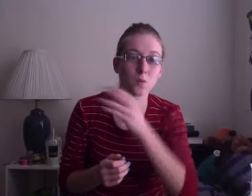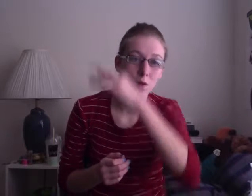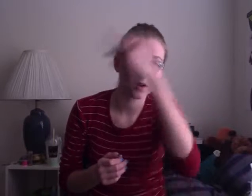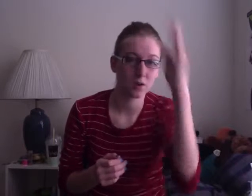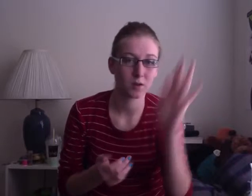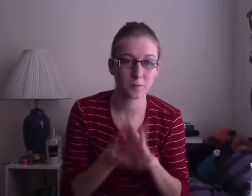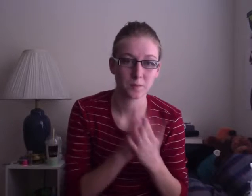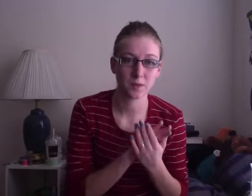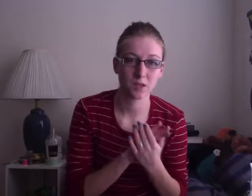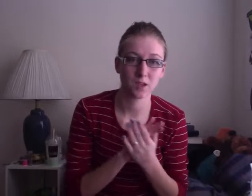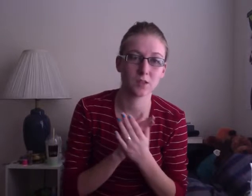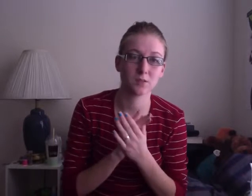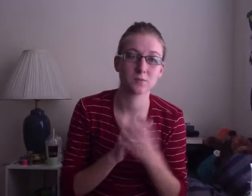water.